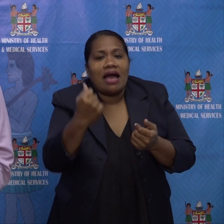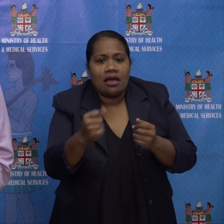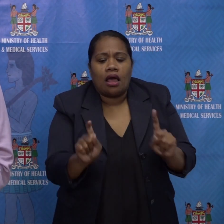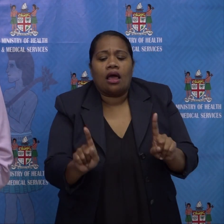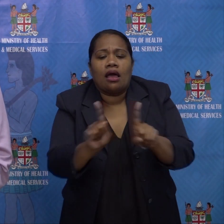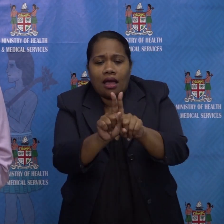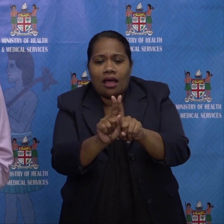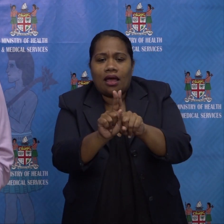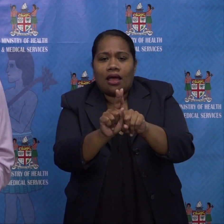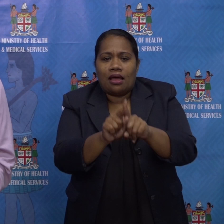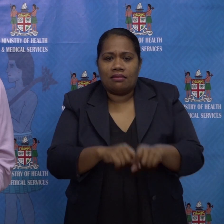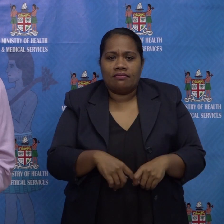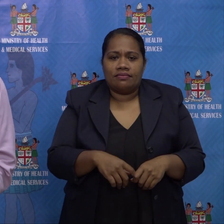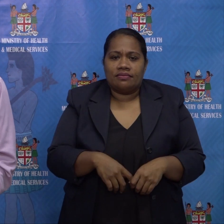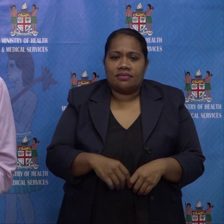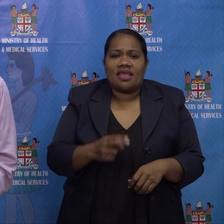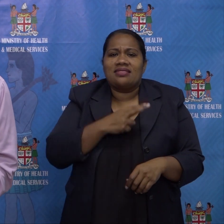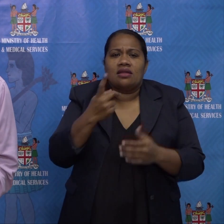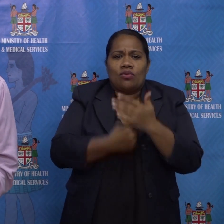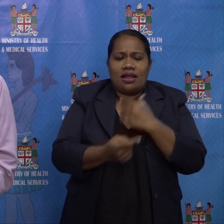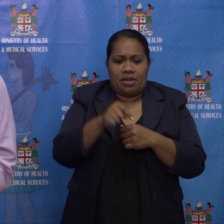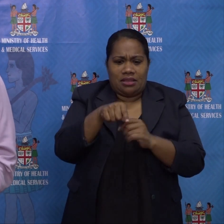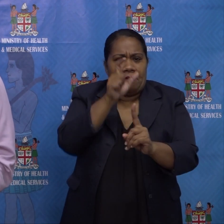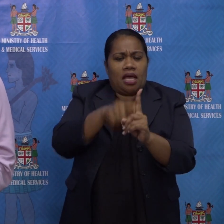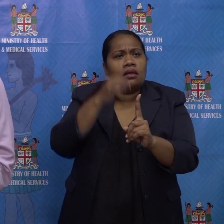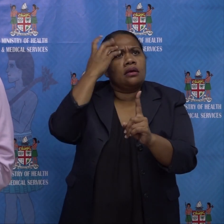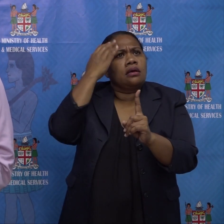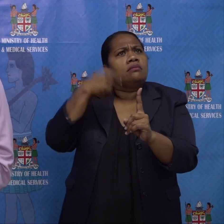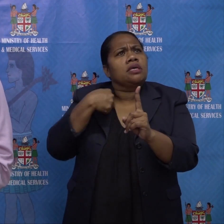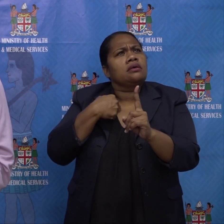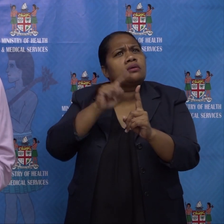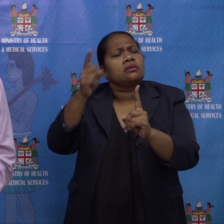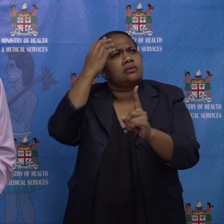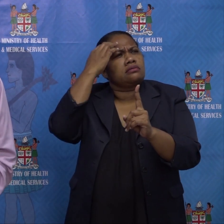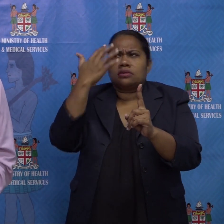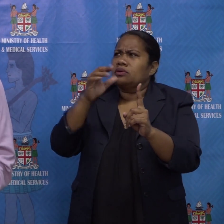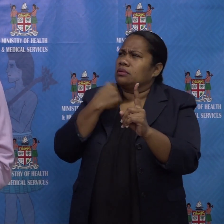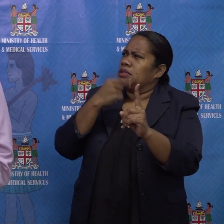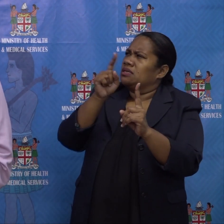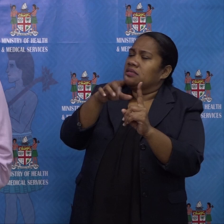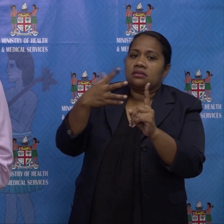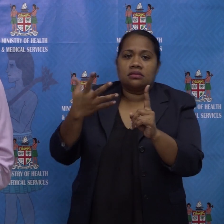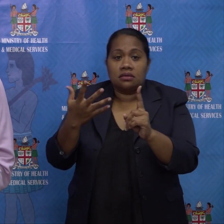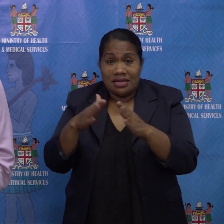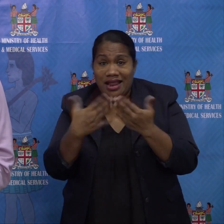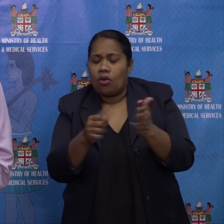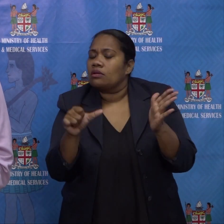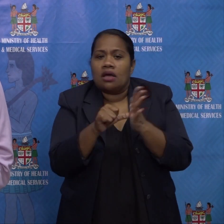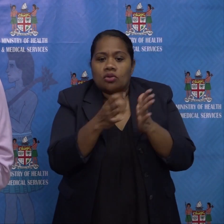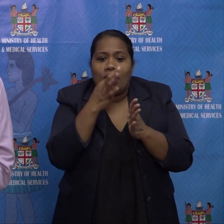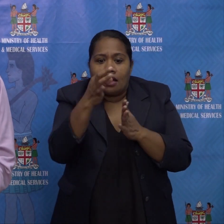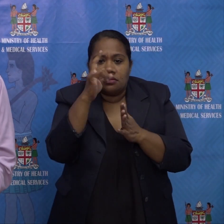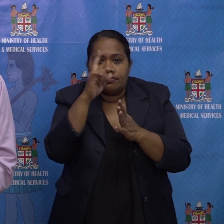app than it is to get somebody to remember where they went to. Right now, it is so difficult asking people, where did you go